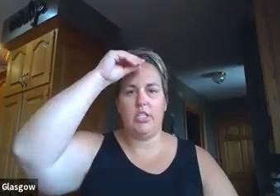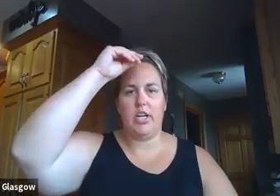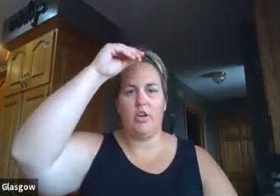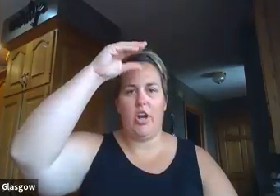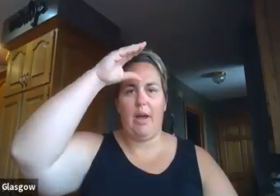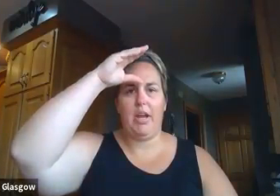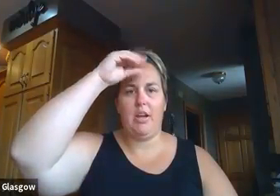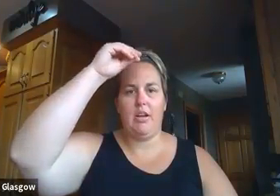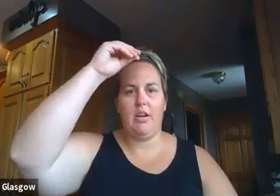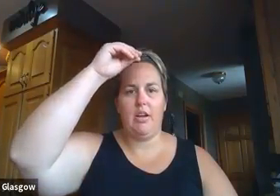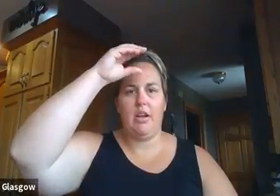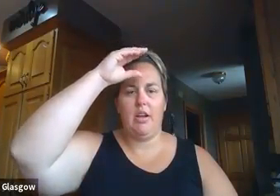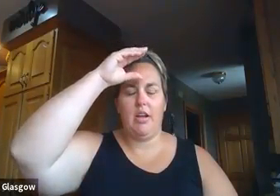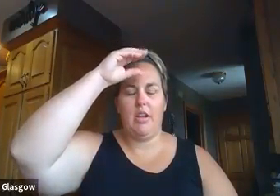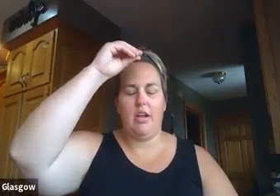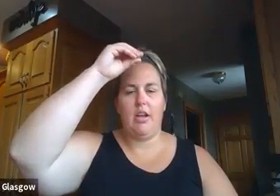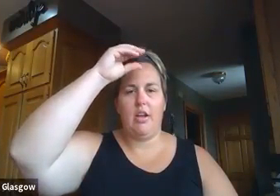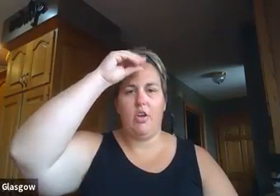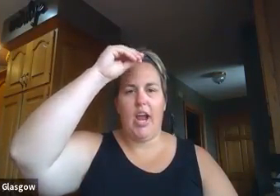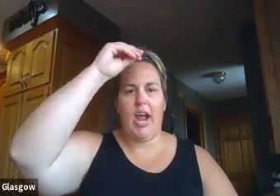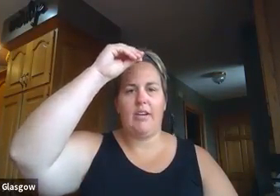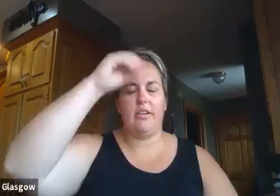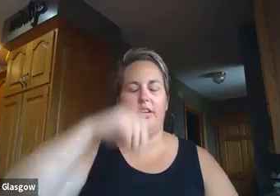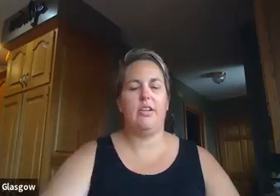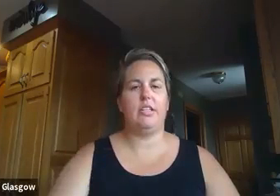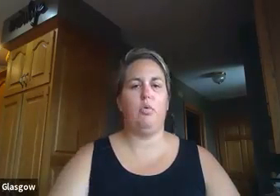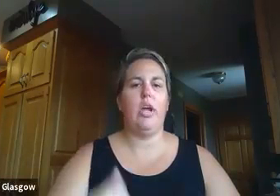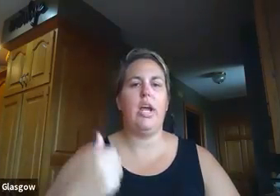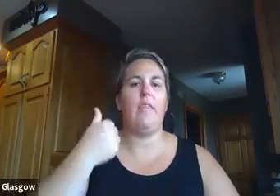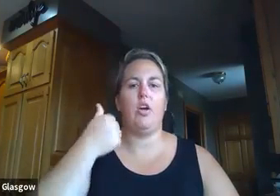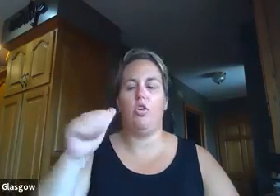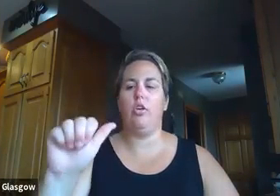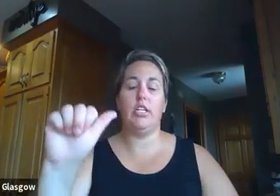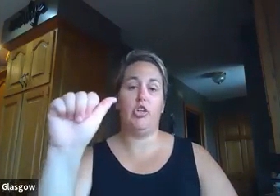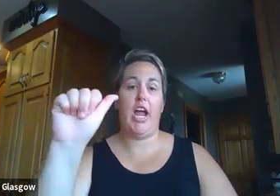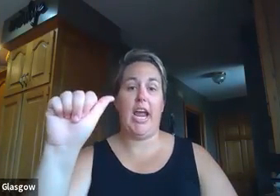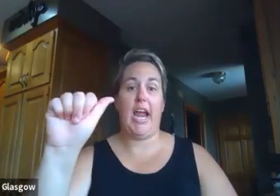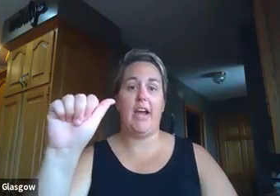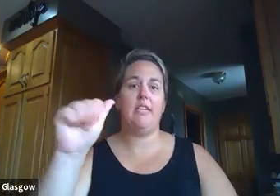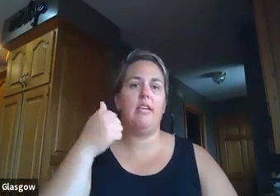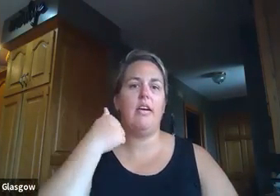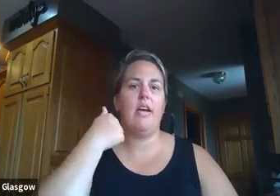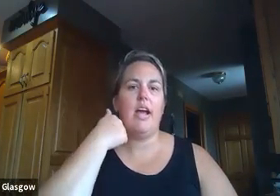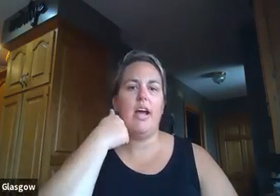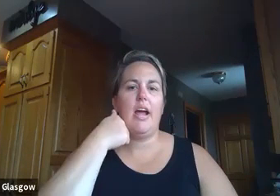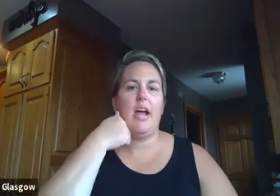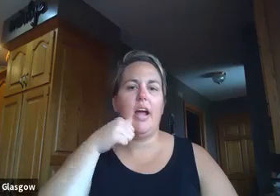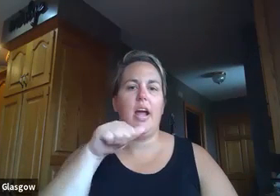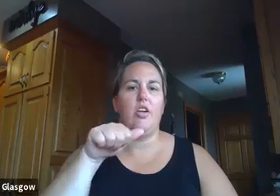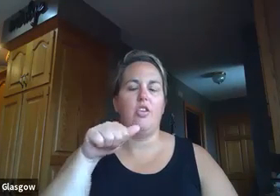like you're grabbing your hat, that's boy, and then girl is your A hand, and you just kind